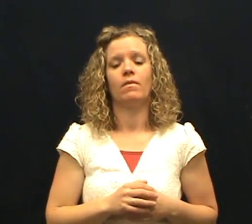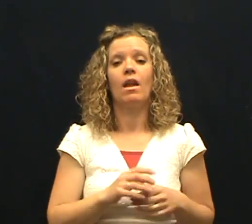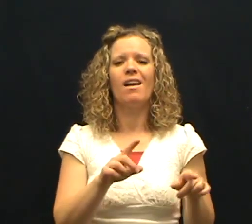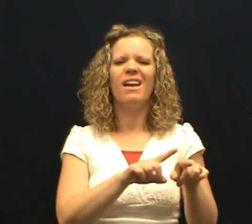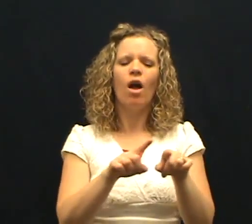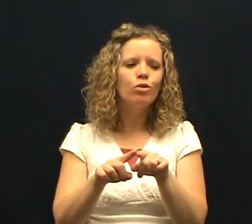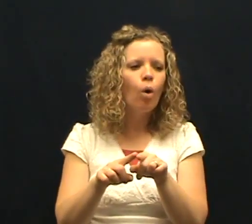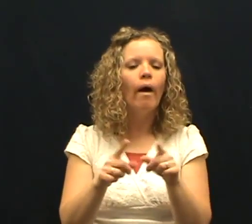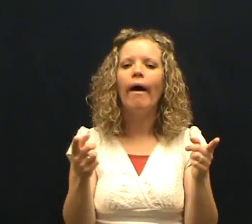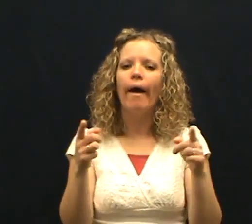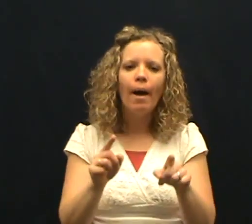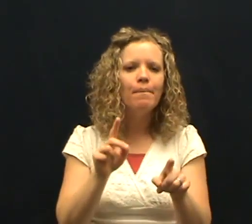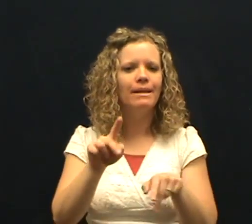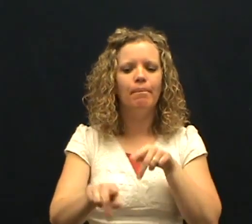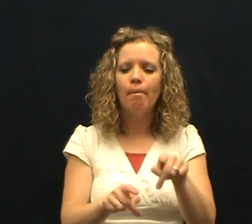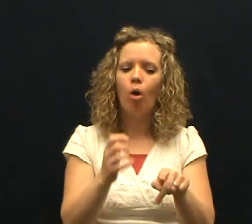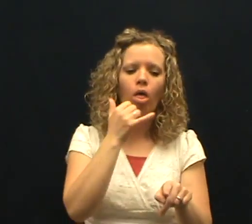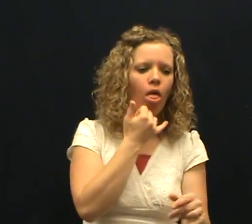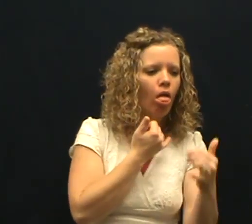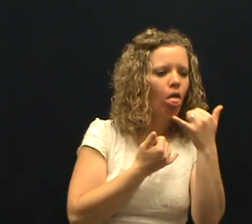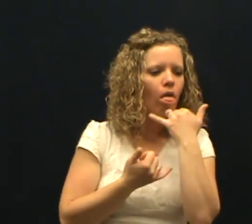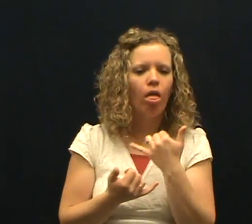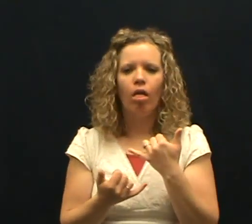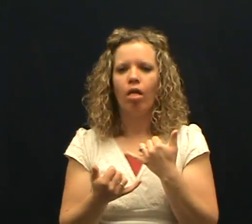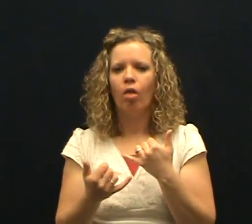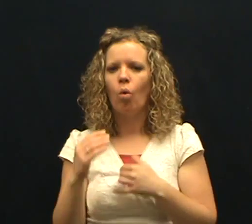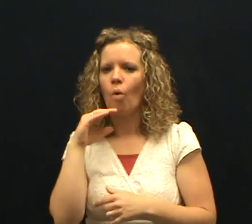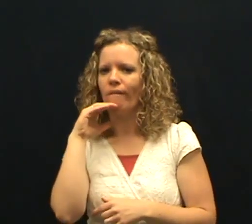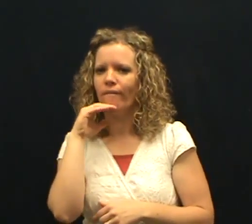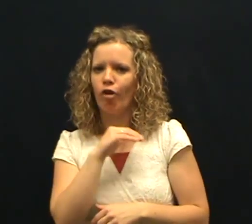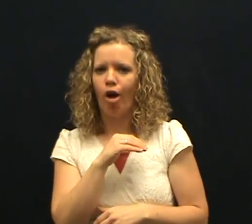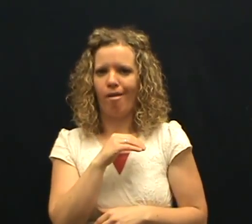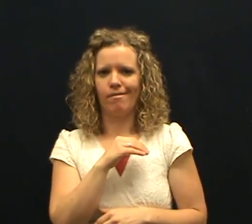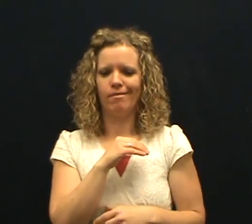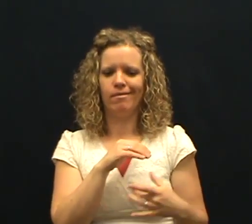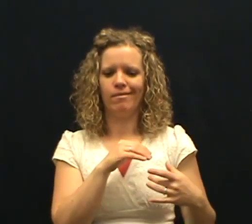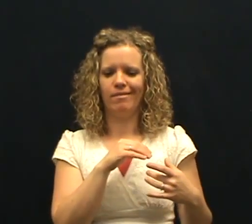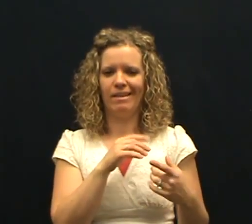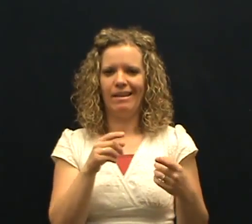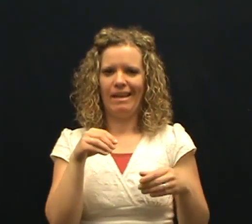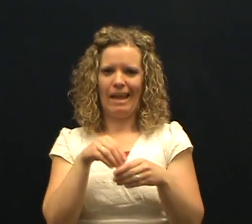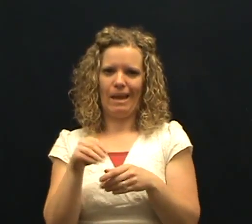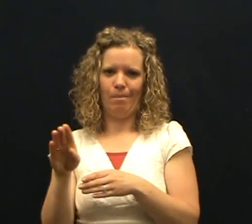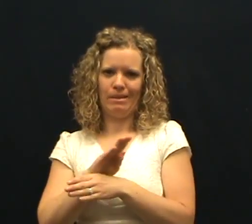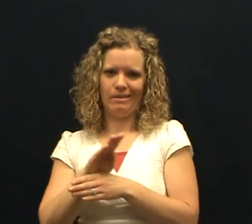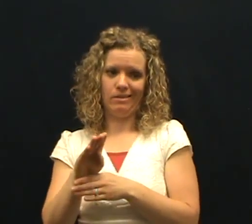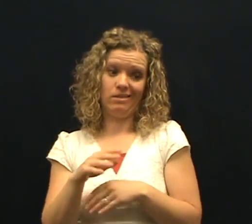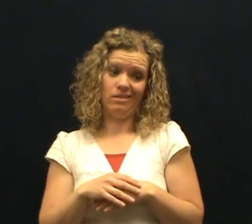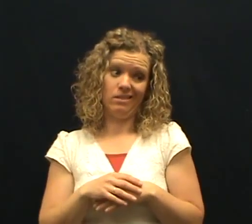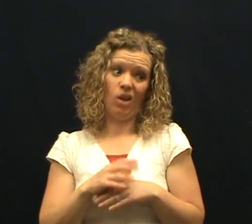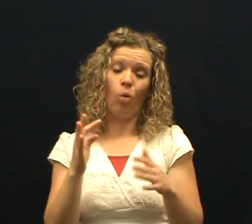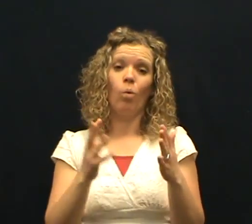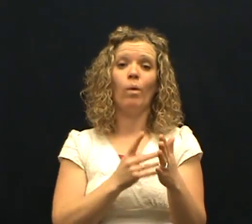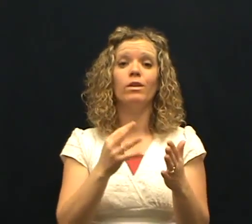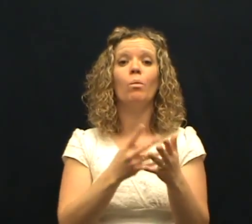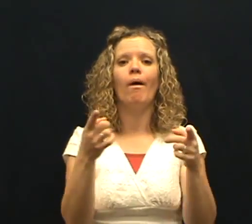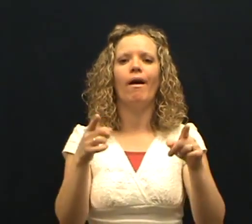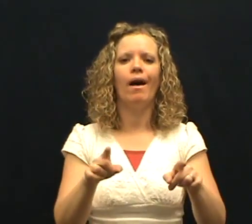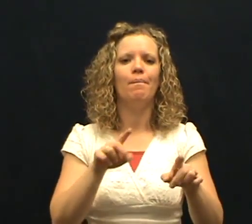error or fraud in an organization. Somebody can be very good at working around